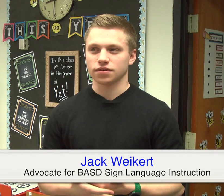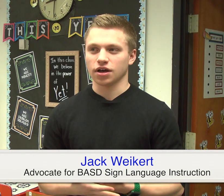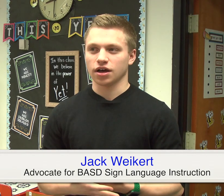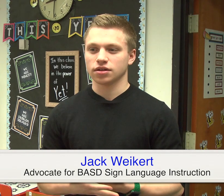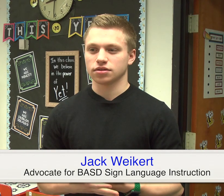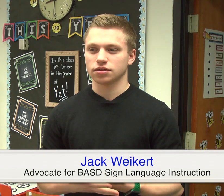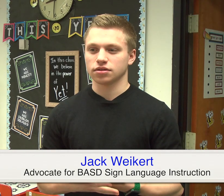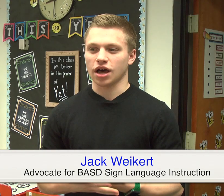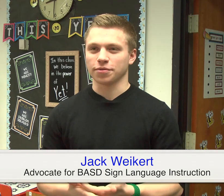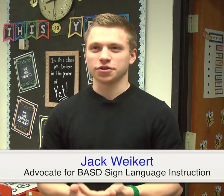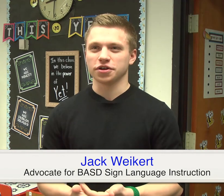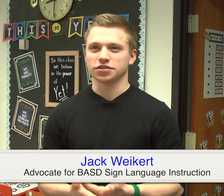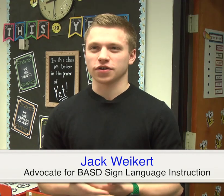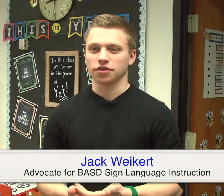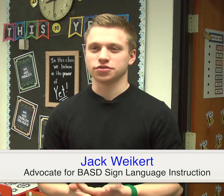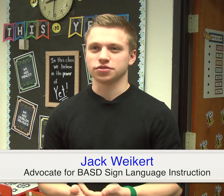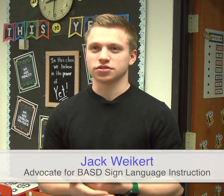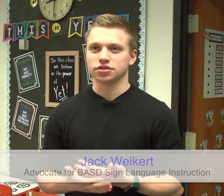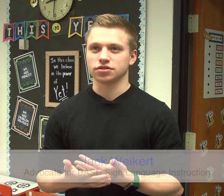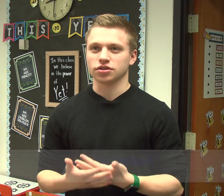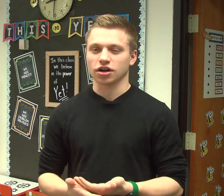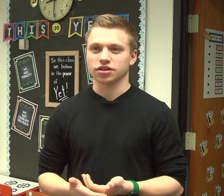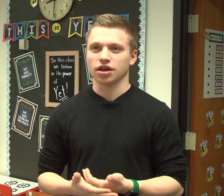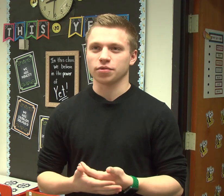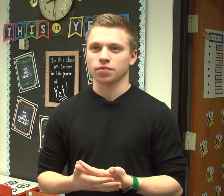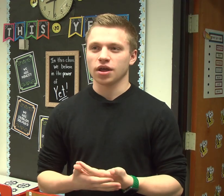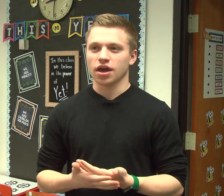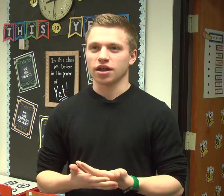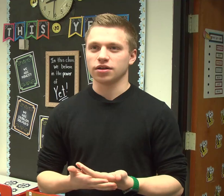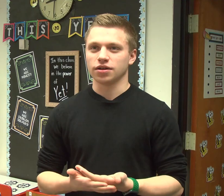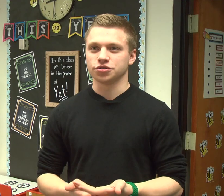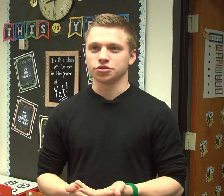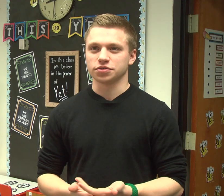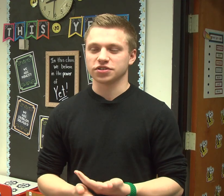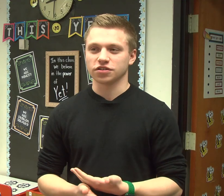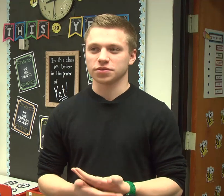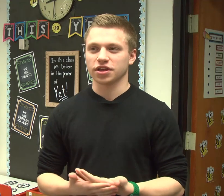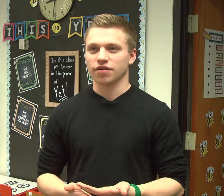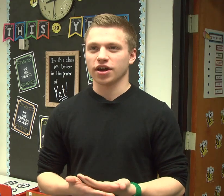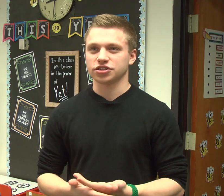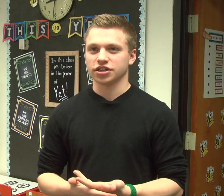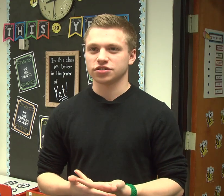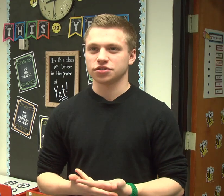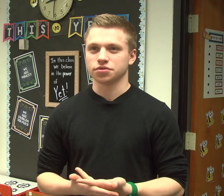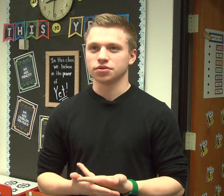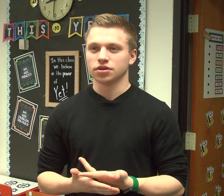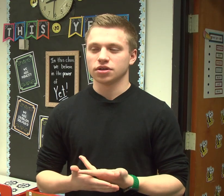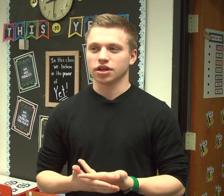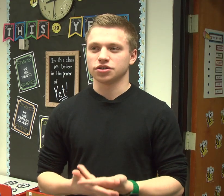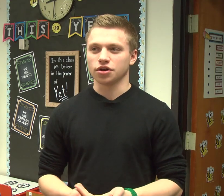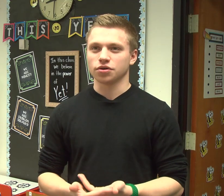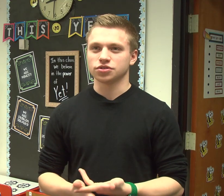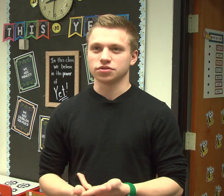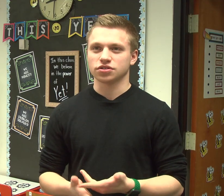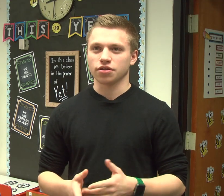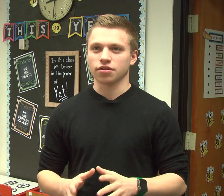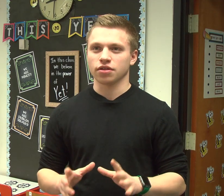opportunities for other students to talk to them and introduce themselves but they never had a chance to get to know students other than